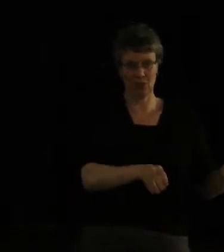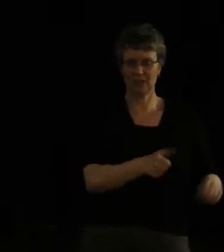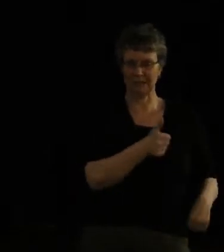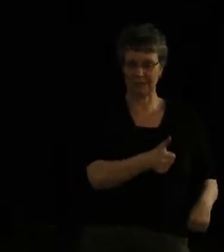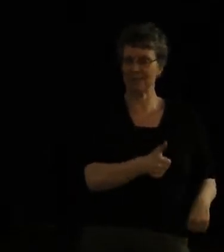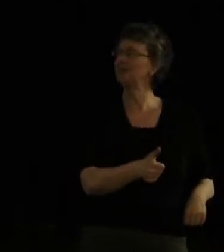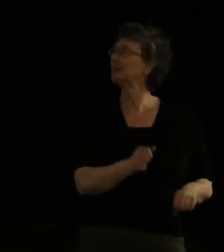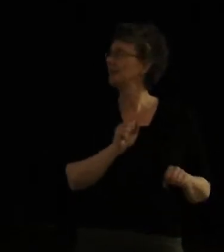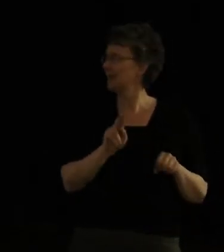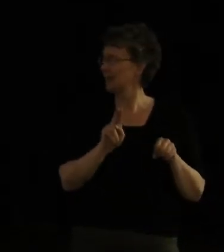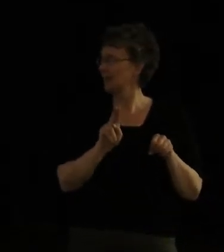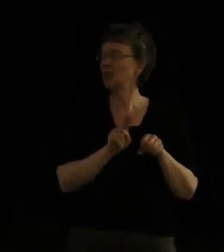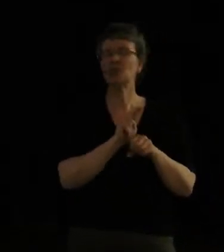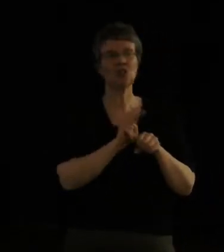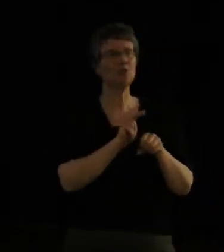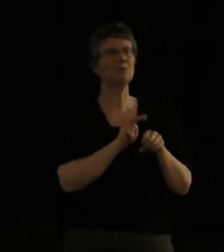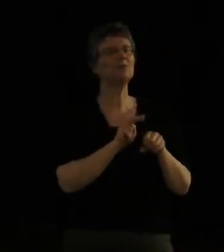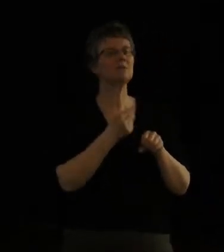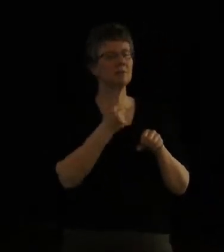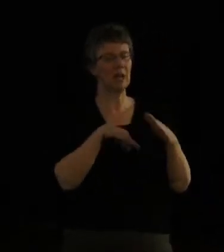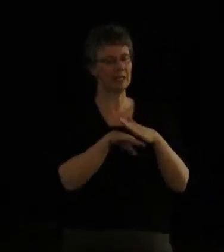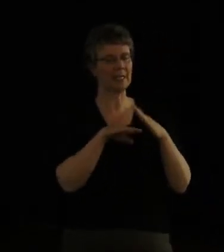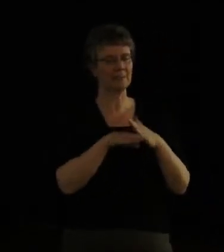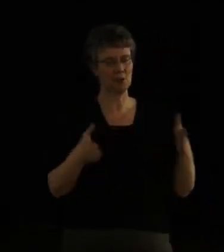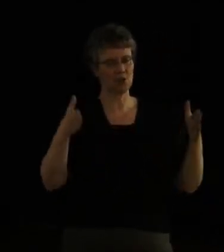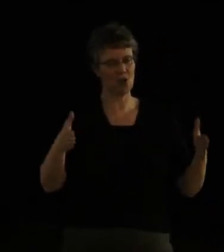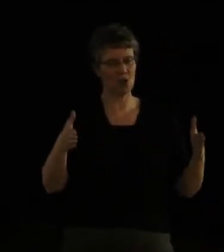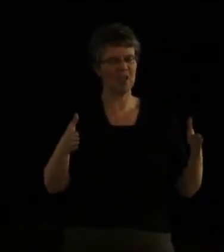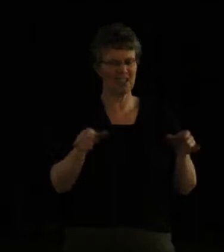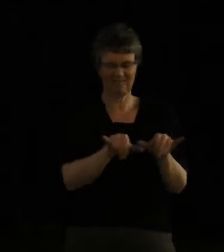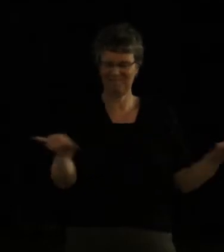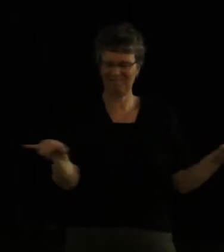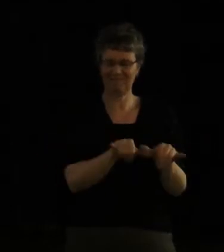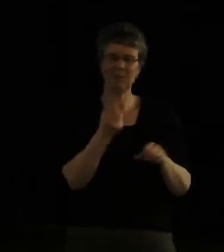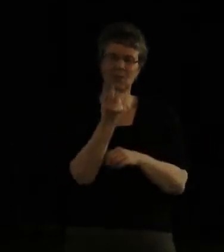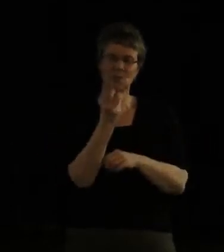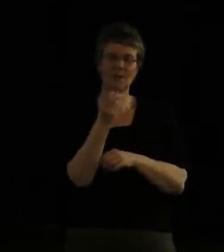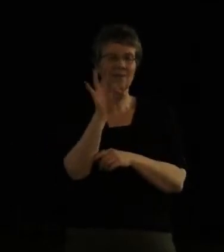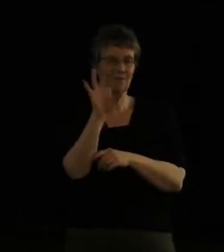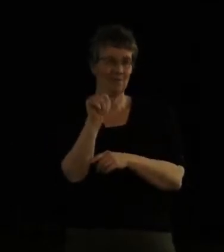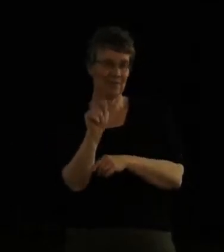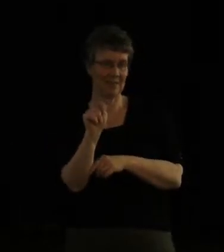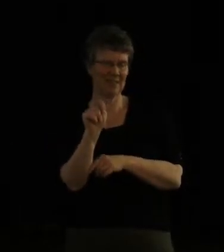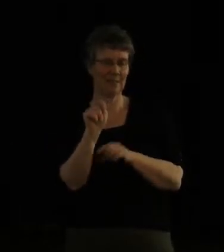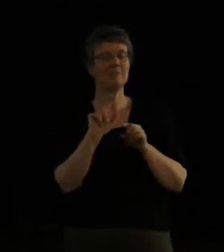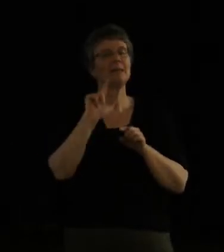accessible stall, which is 12 feet wide. But later in life, he had trouble getting in and out of the car, so he used a van. A